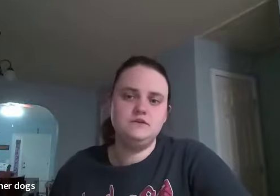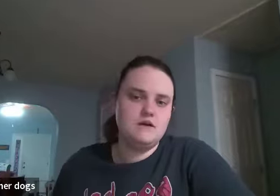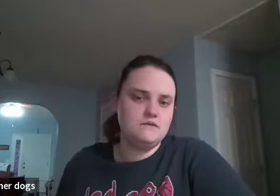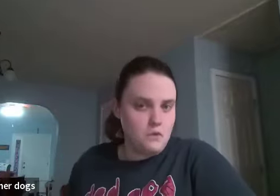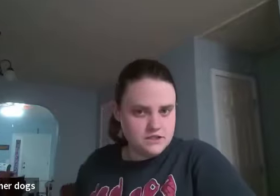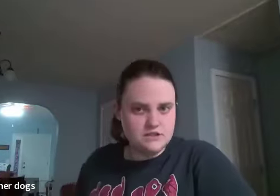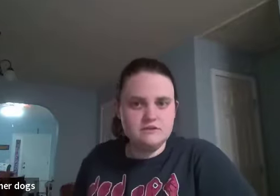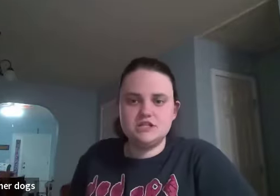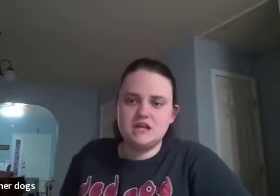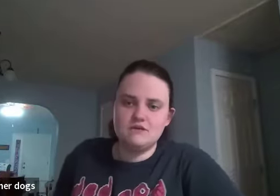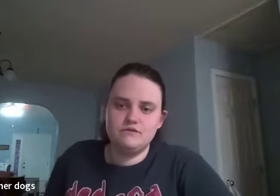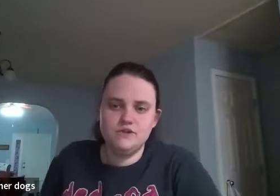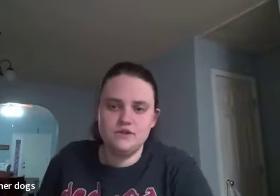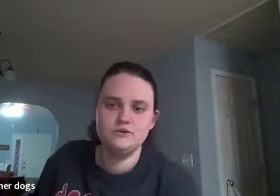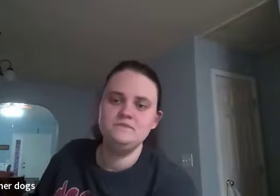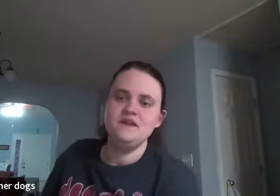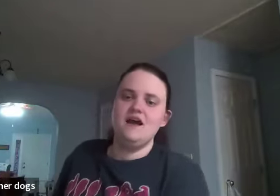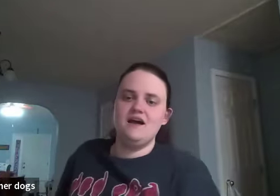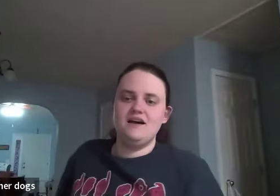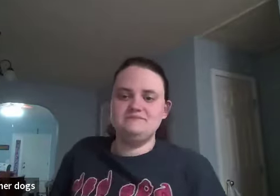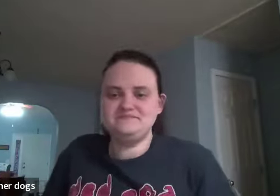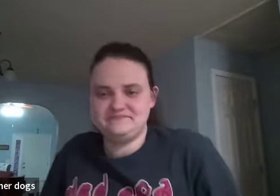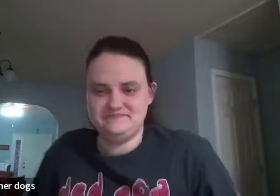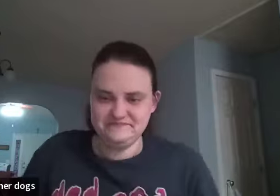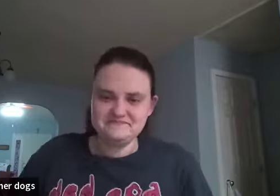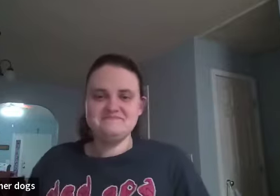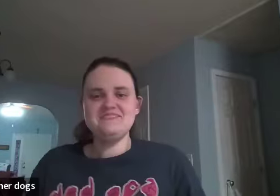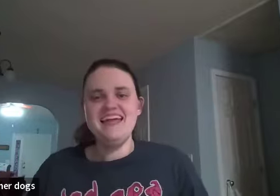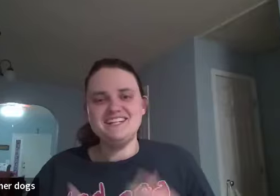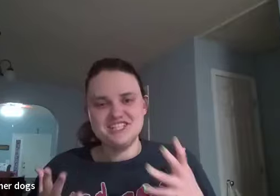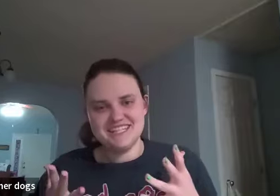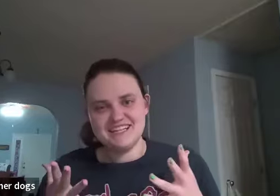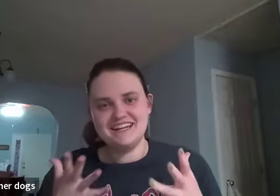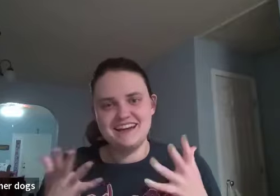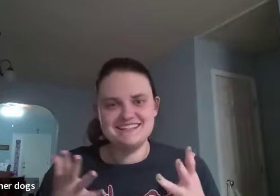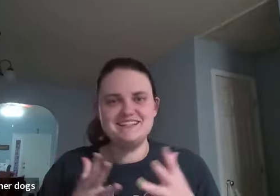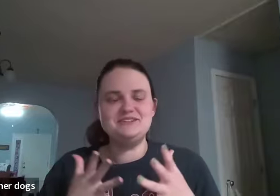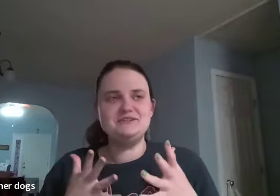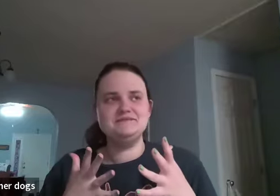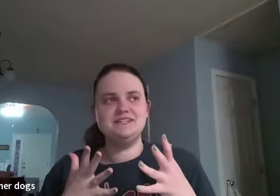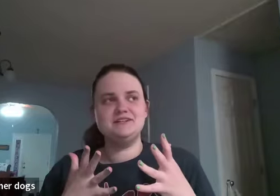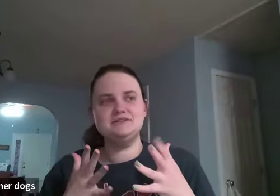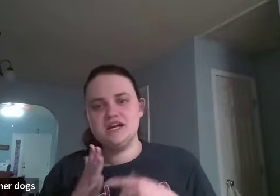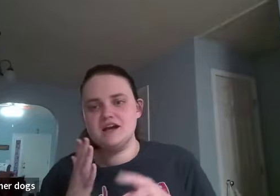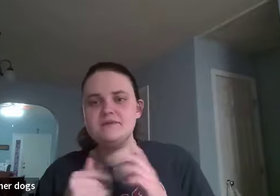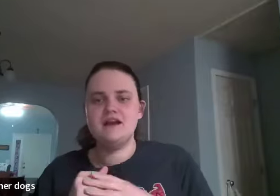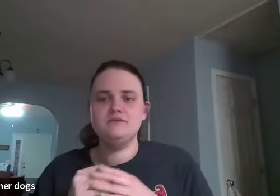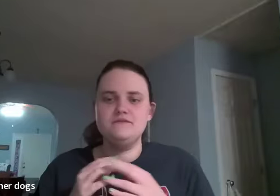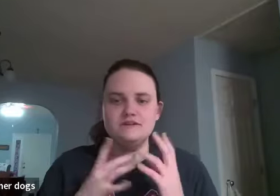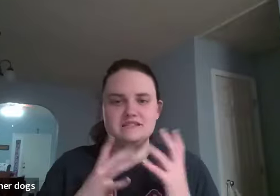you ever want to and just kind of review. Um, just as like a nice little, checkup, kind of review on